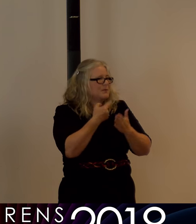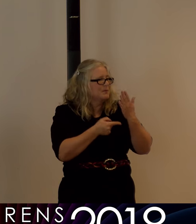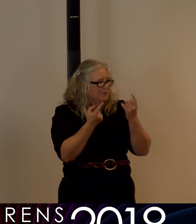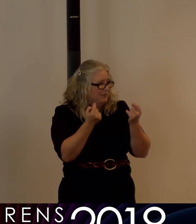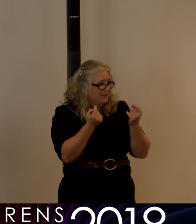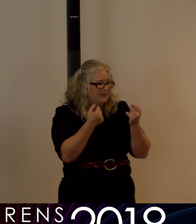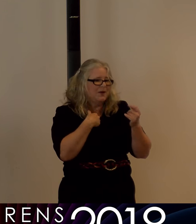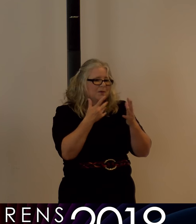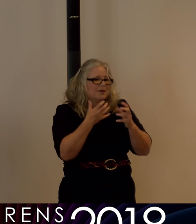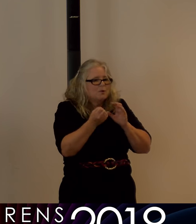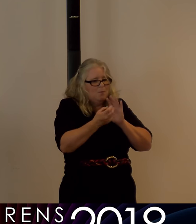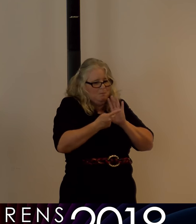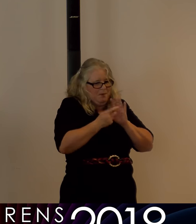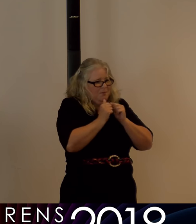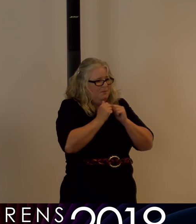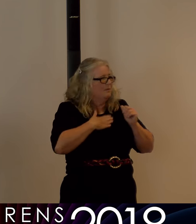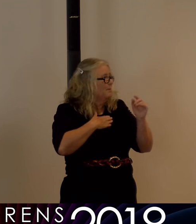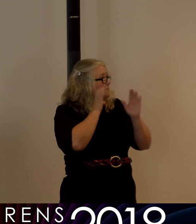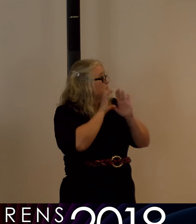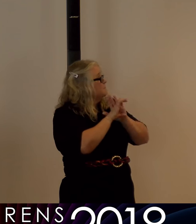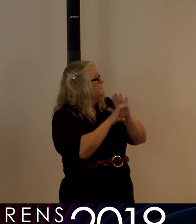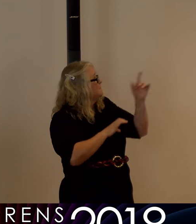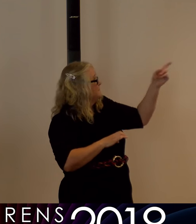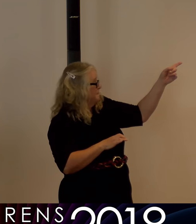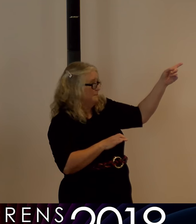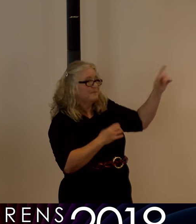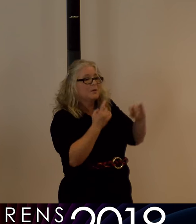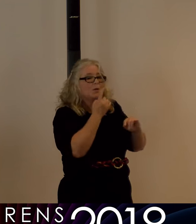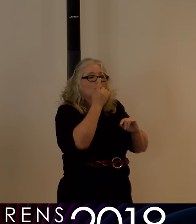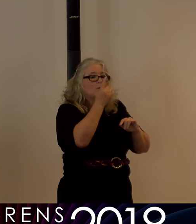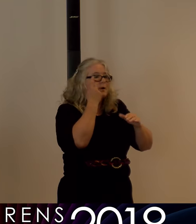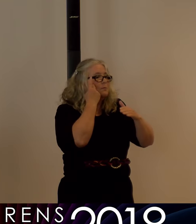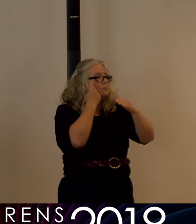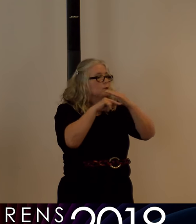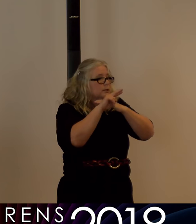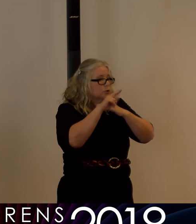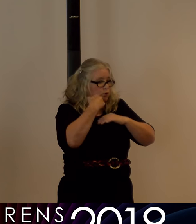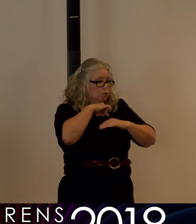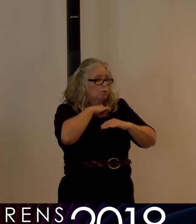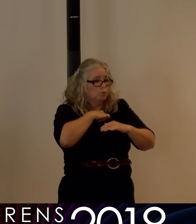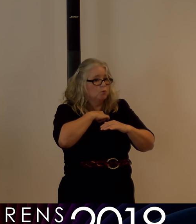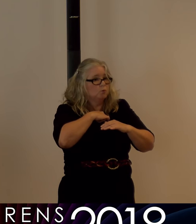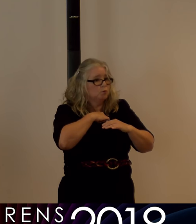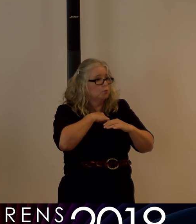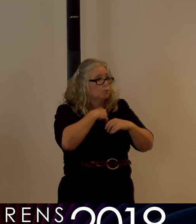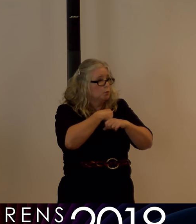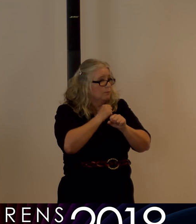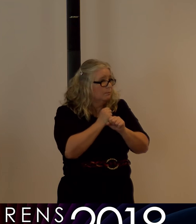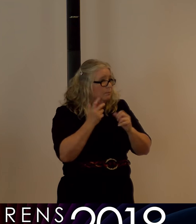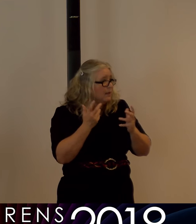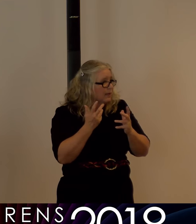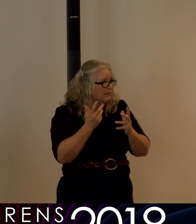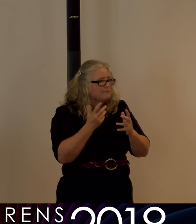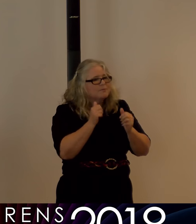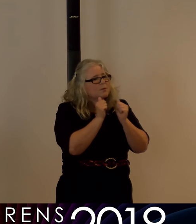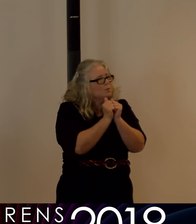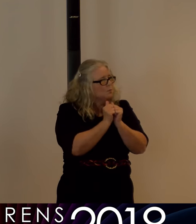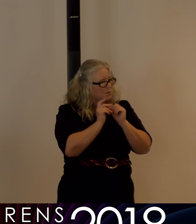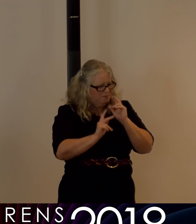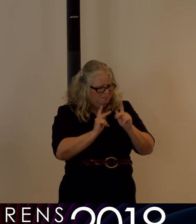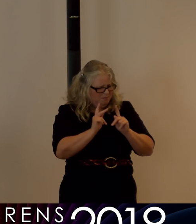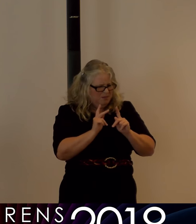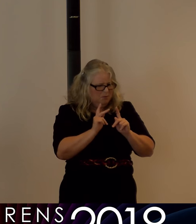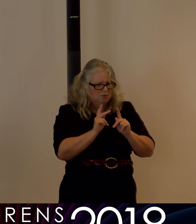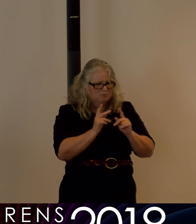to my cartoon, because one of the predictions that we made was that in humans who